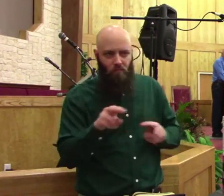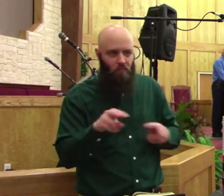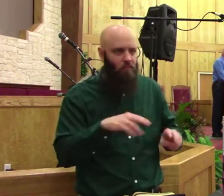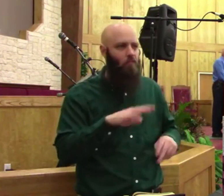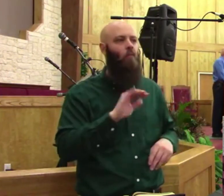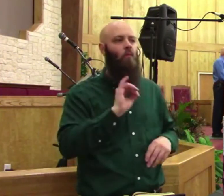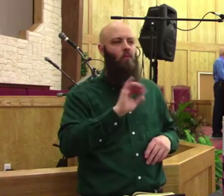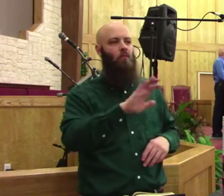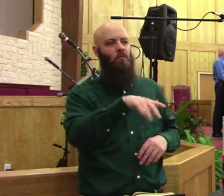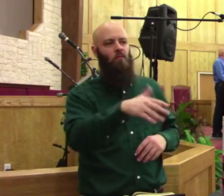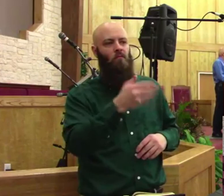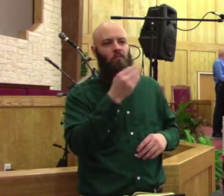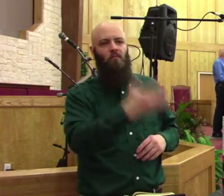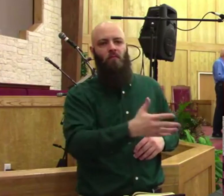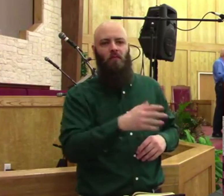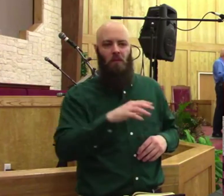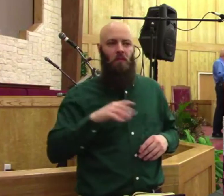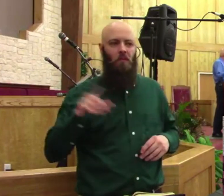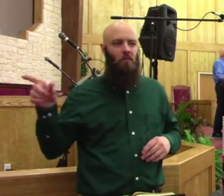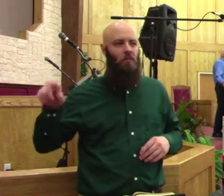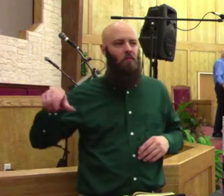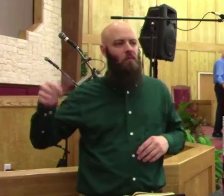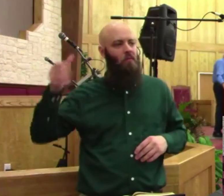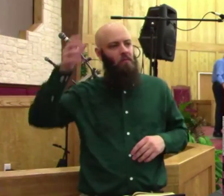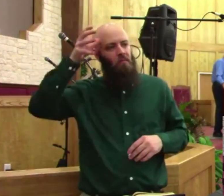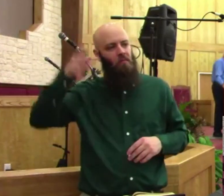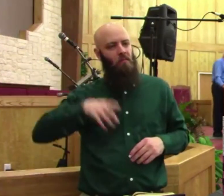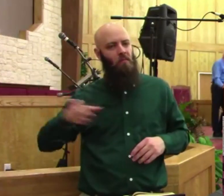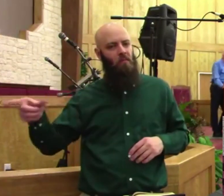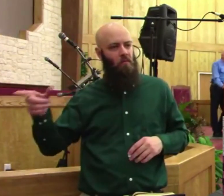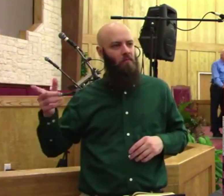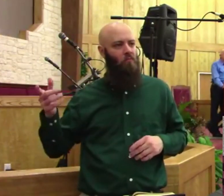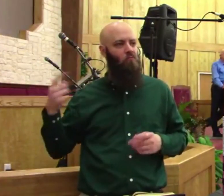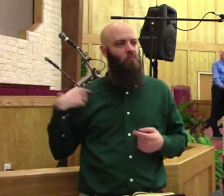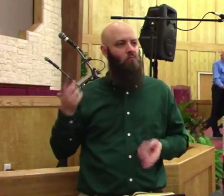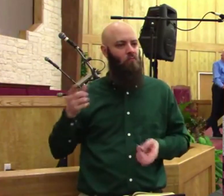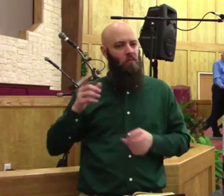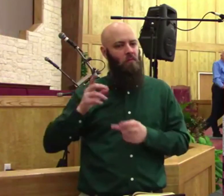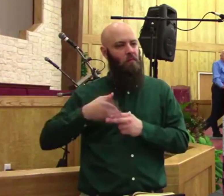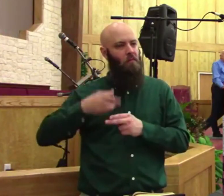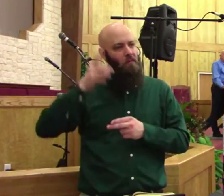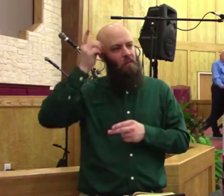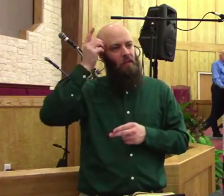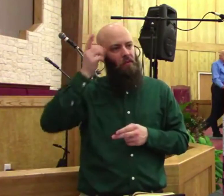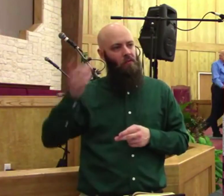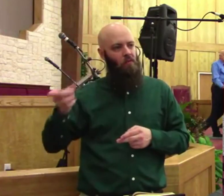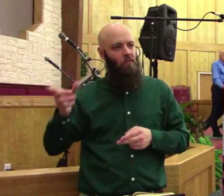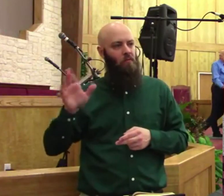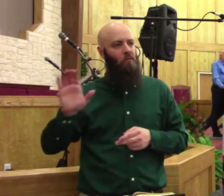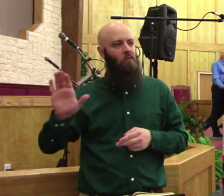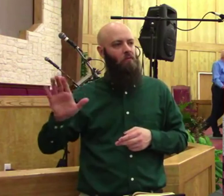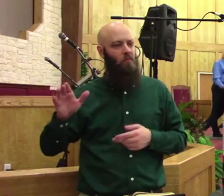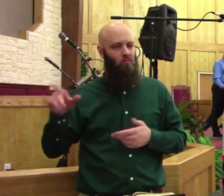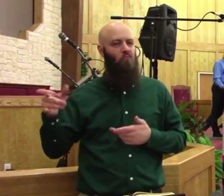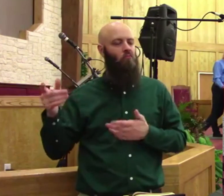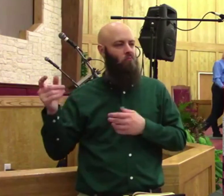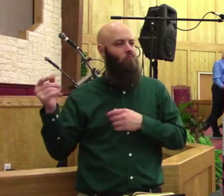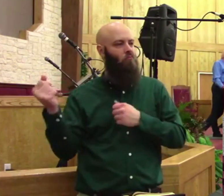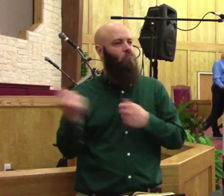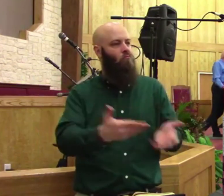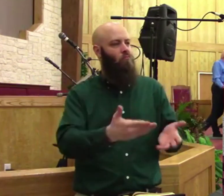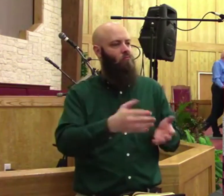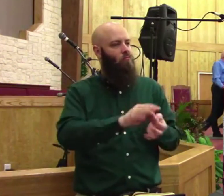tells Belshazzar, there is a man in the kingdom, name's Daniel. He can help you in